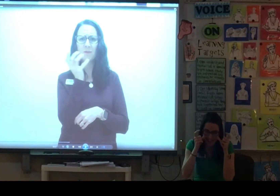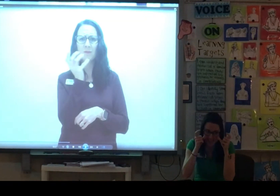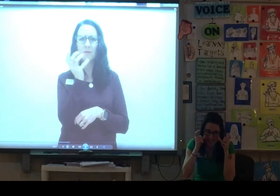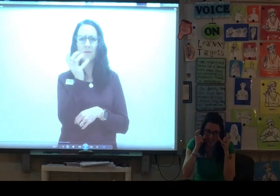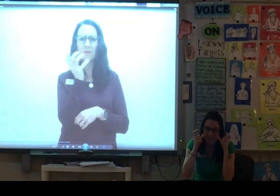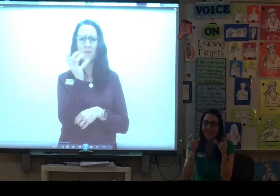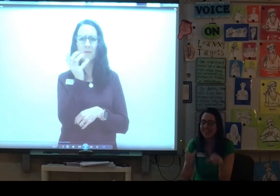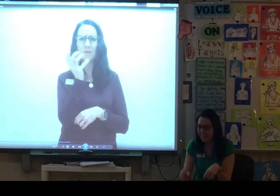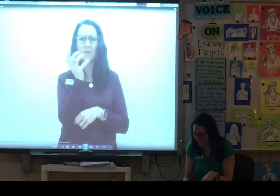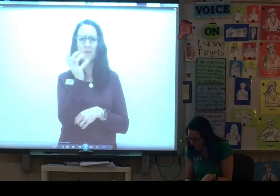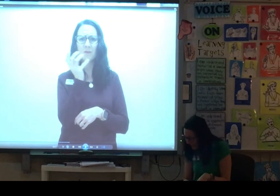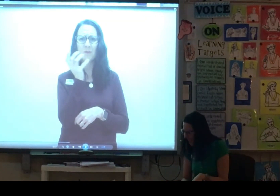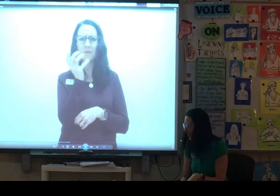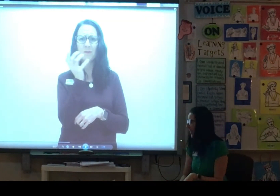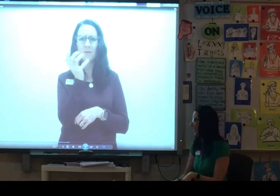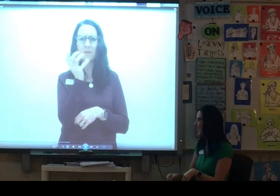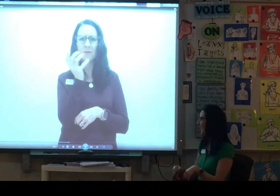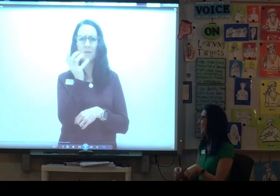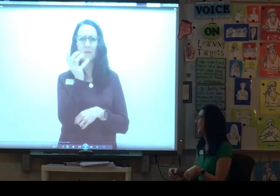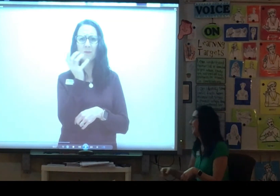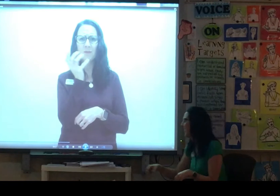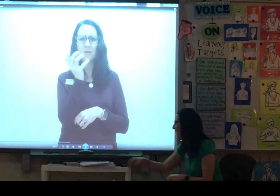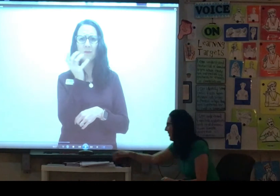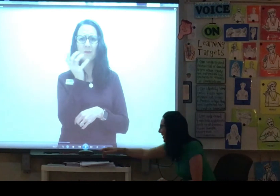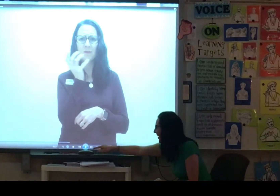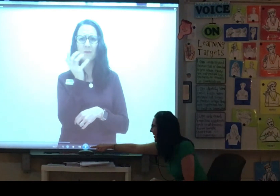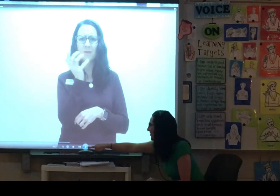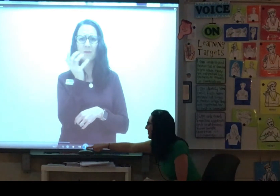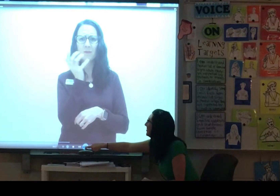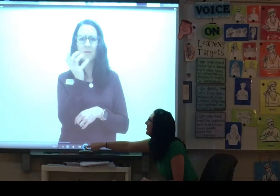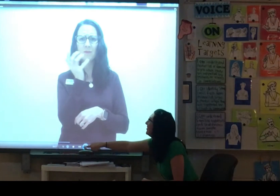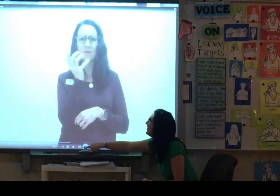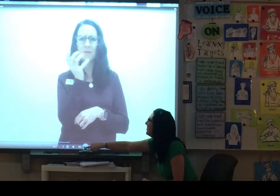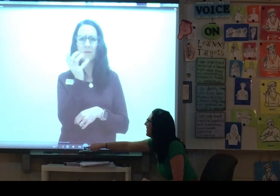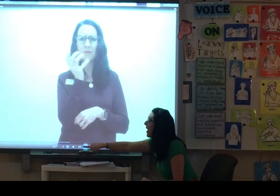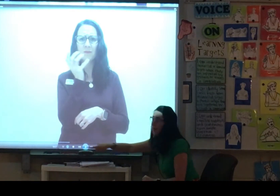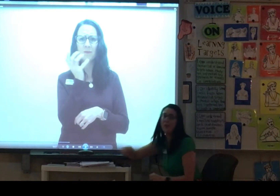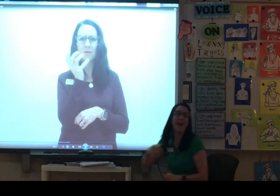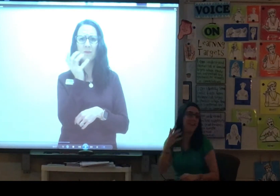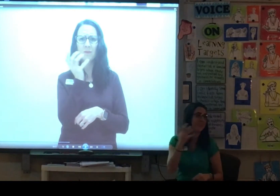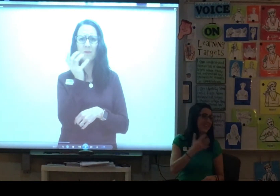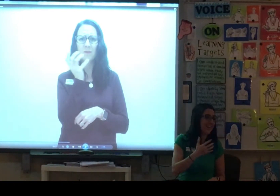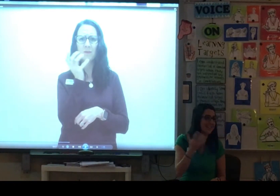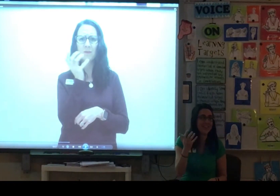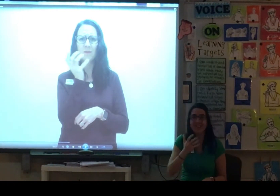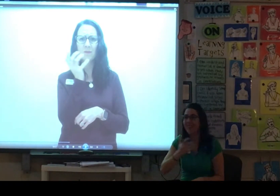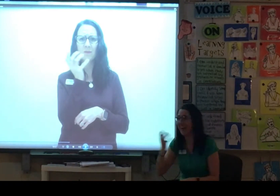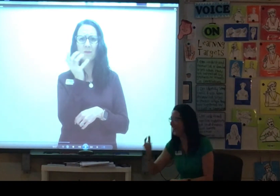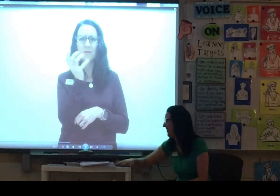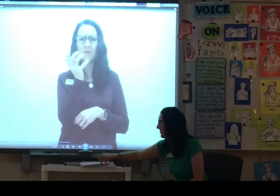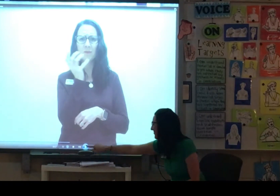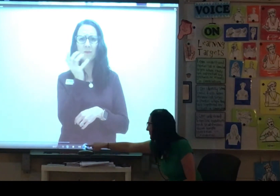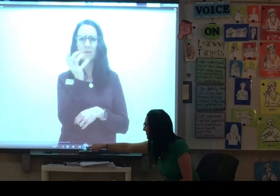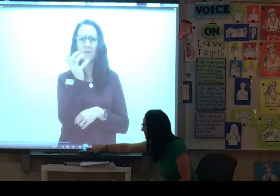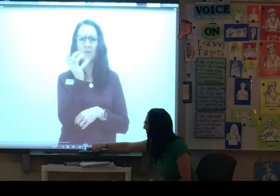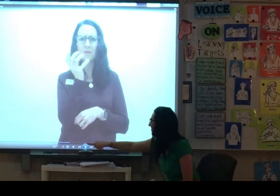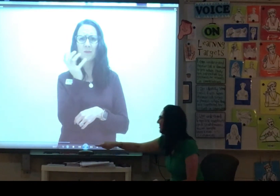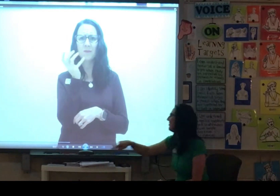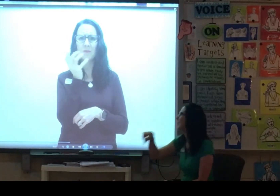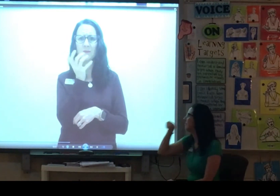glasses. Wow. Good. All right, ready? And wow. Yes, and then wow.